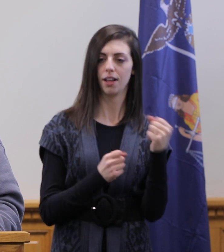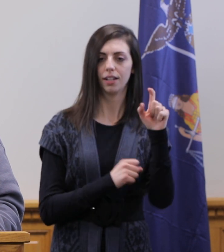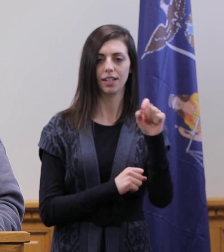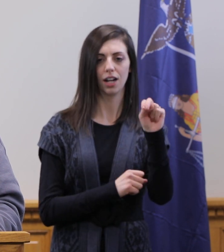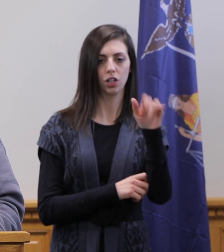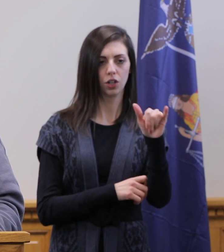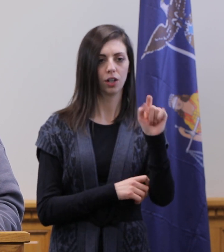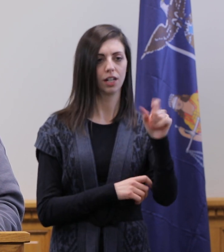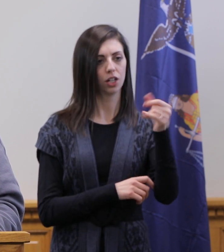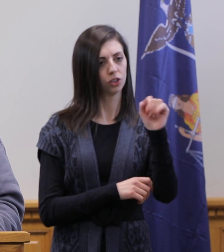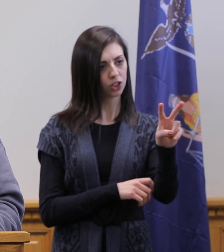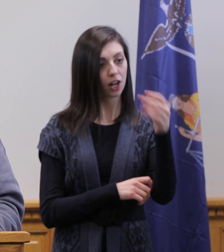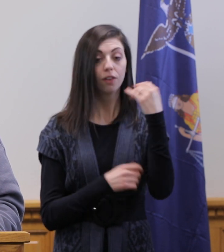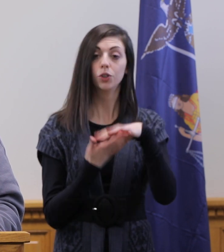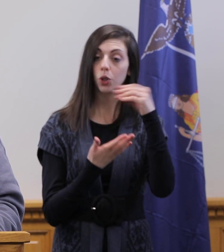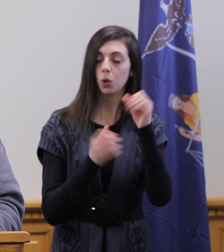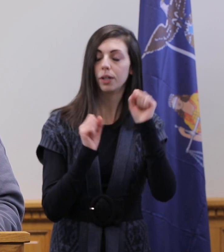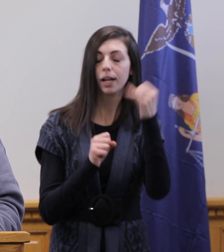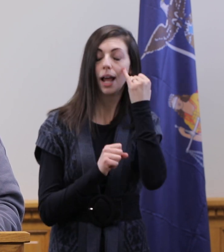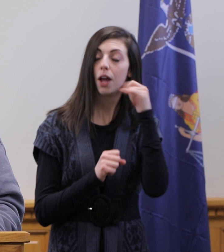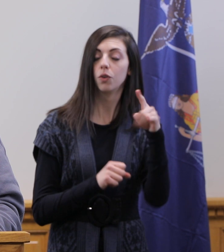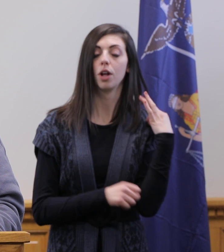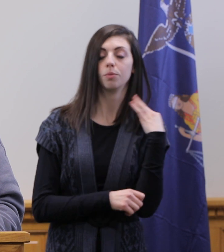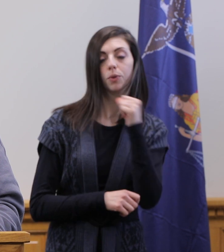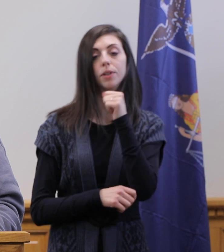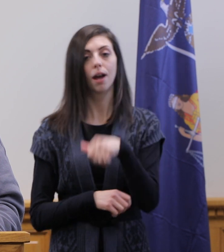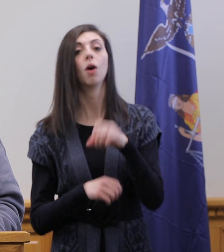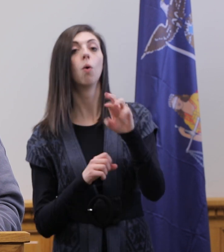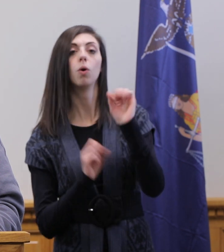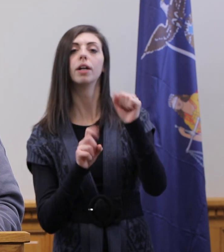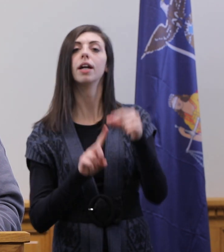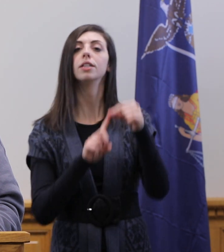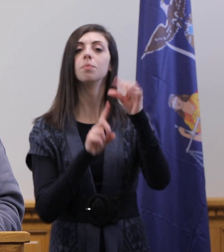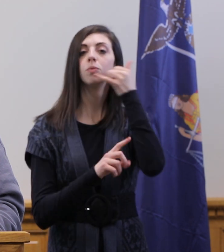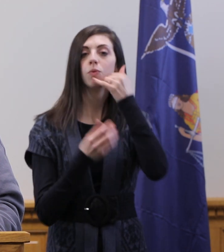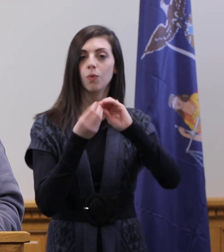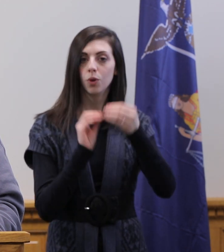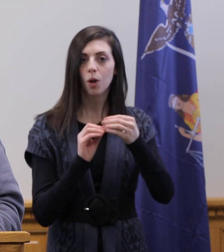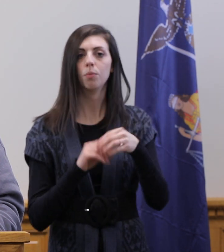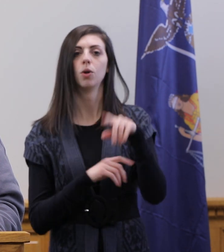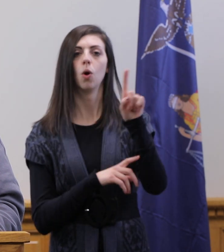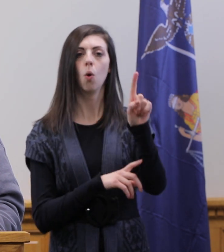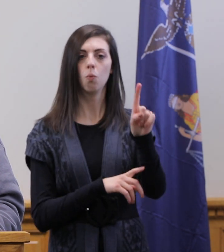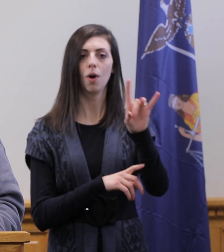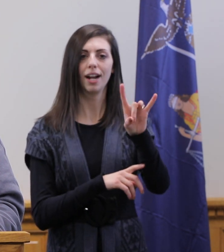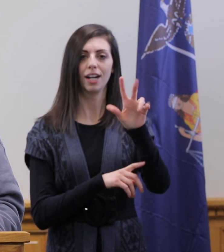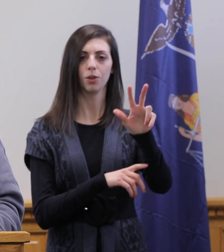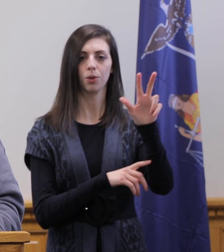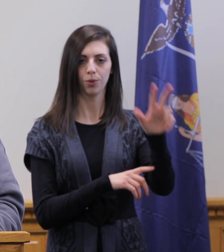mieligible.covid19vaccine.health.newyork.gov to learn if they are eligible, or they can call the New York State Vaccination Hotline at